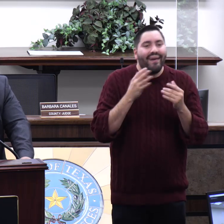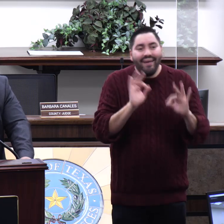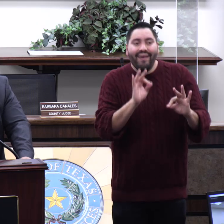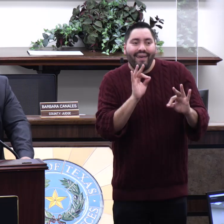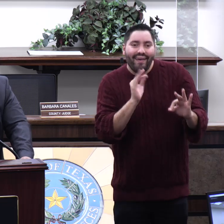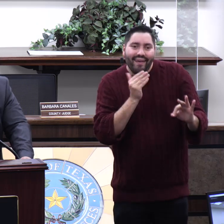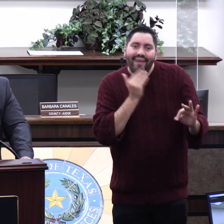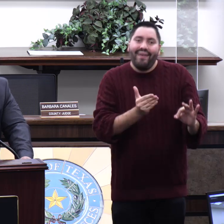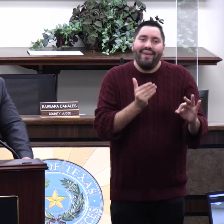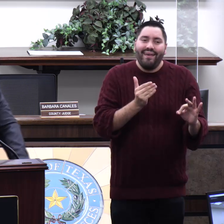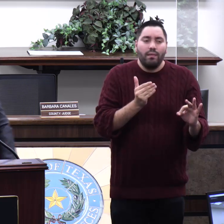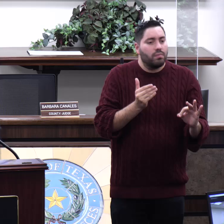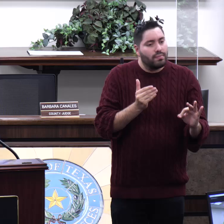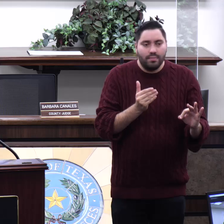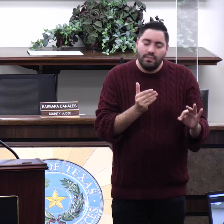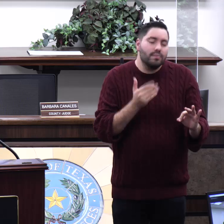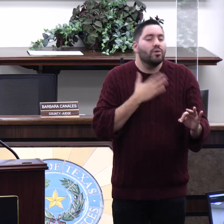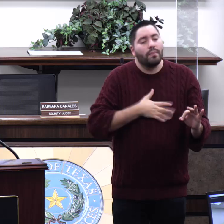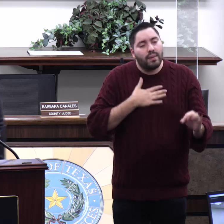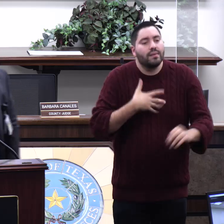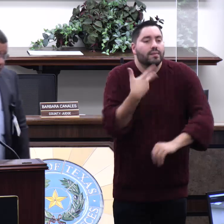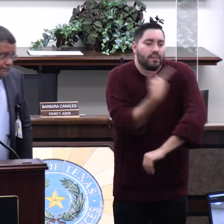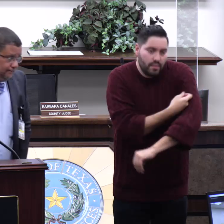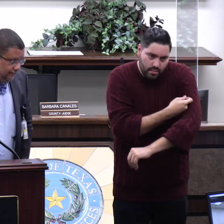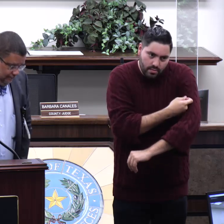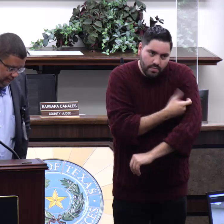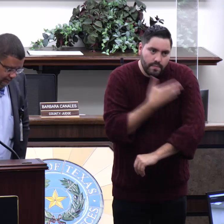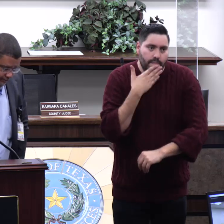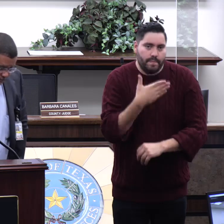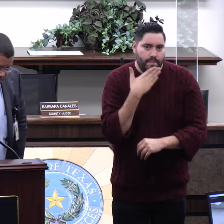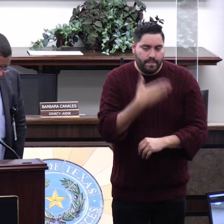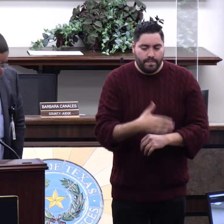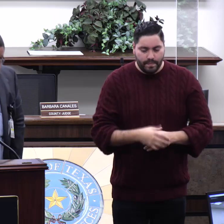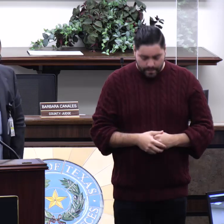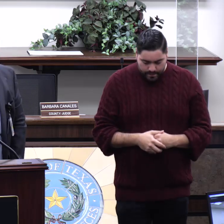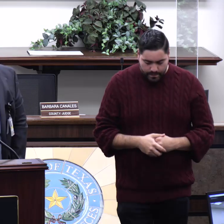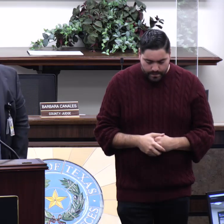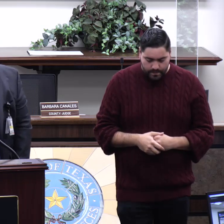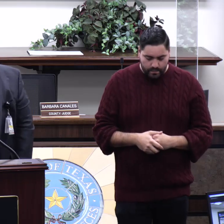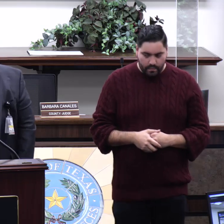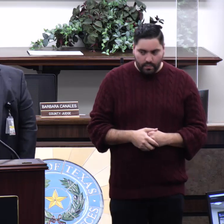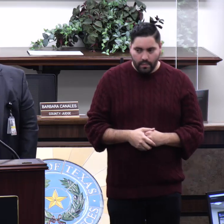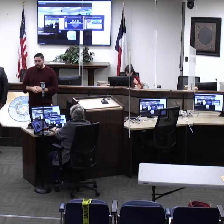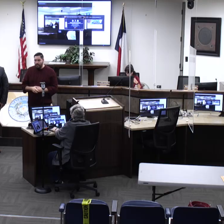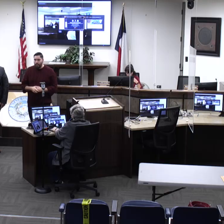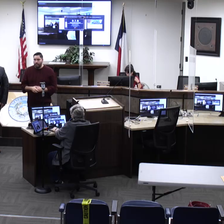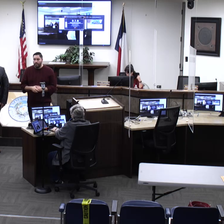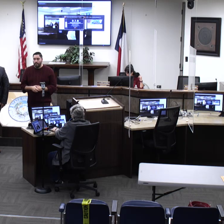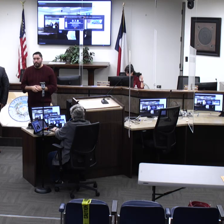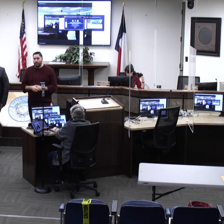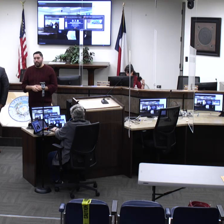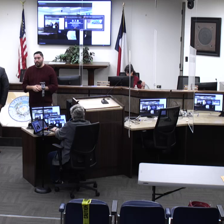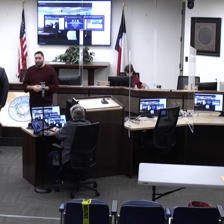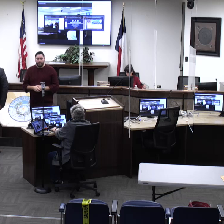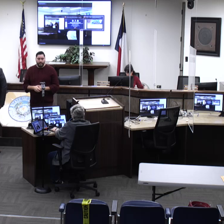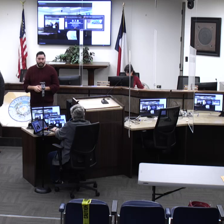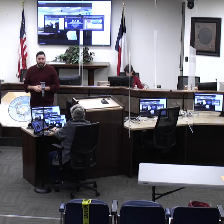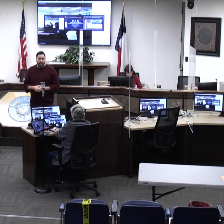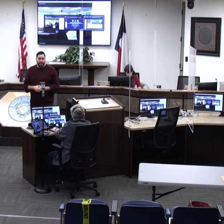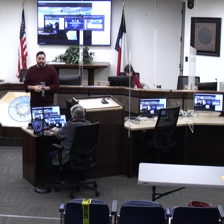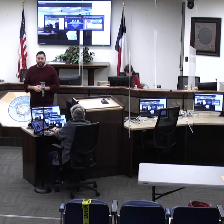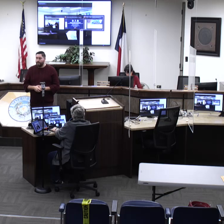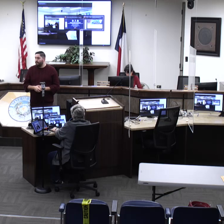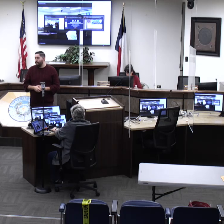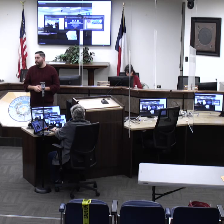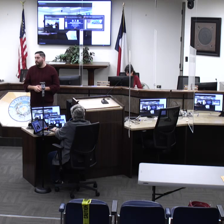get vaccinated. Thank you. Mi mensaje principal es vacunarse. Es una opción que le va a ayudar a usted y a su familia, así como al